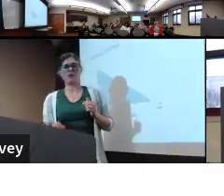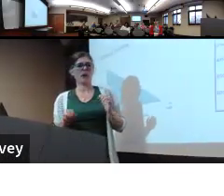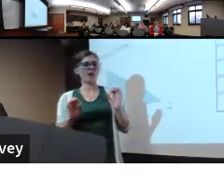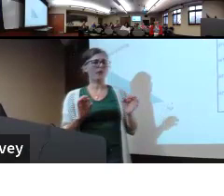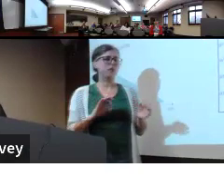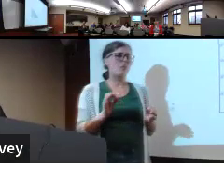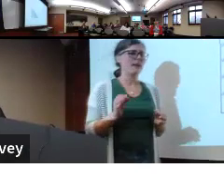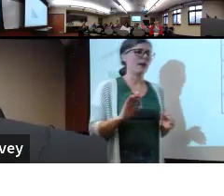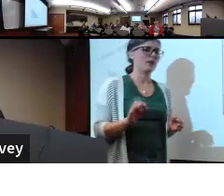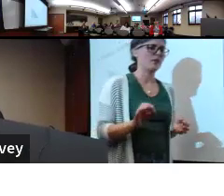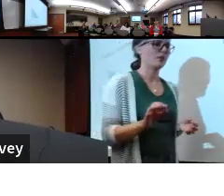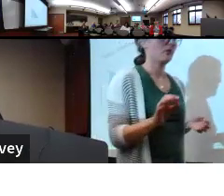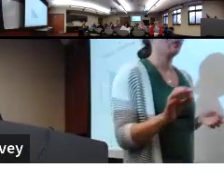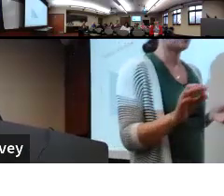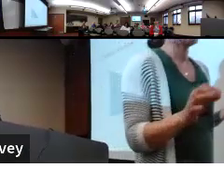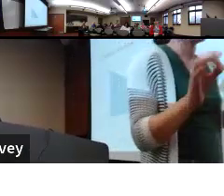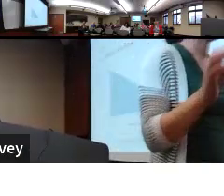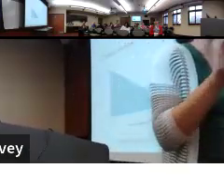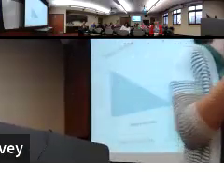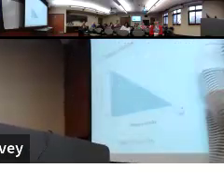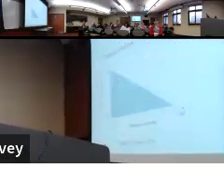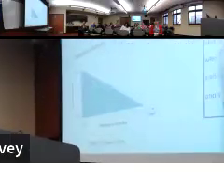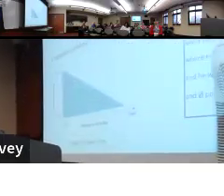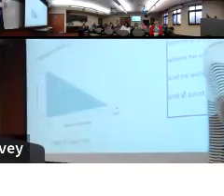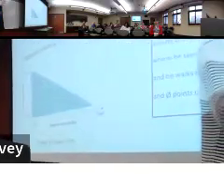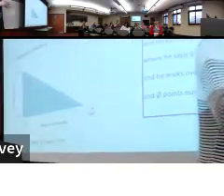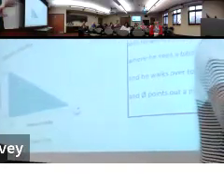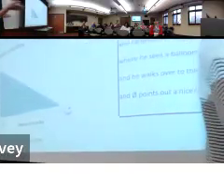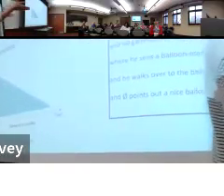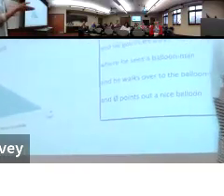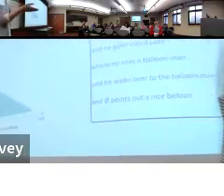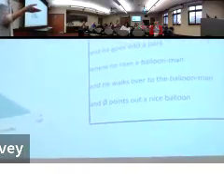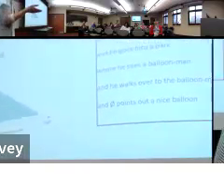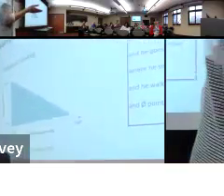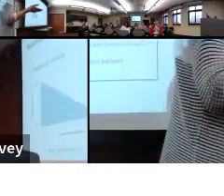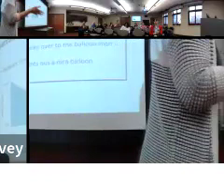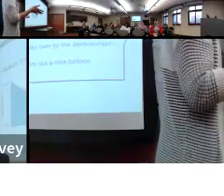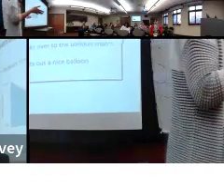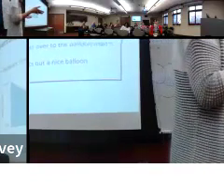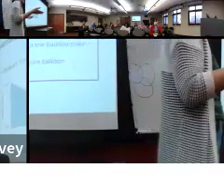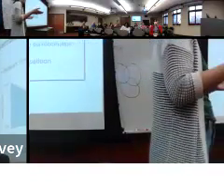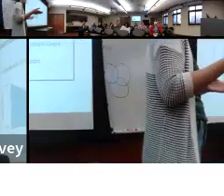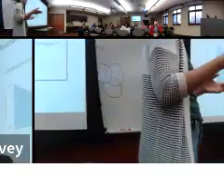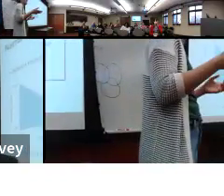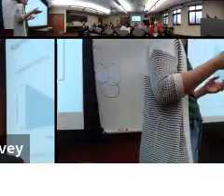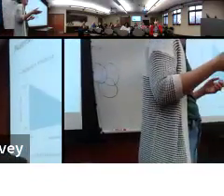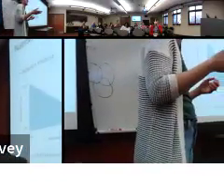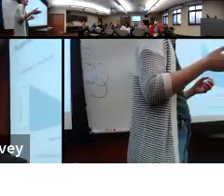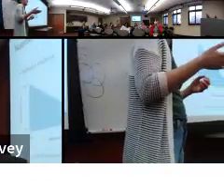So the other reason why narratives, it's not just the story structure that makes narratives interesting